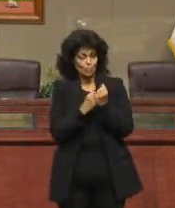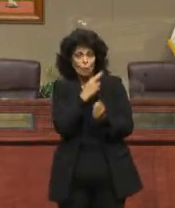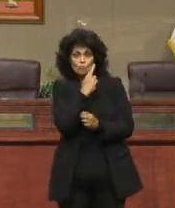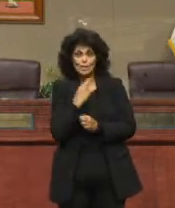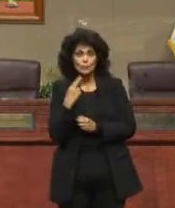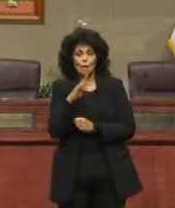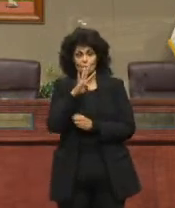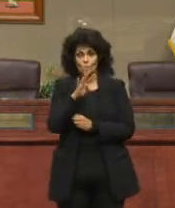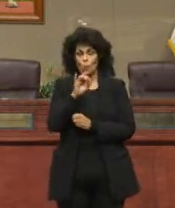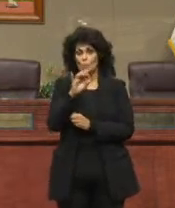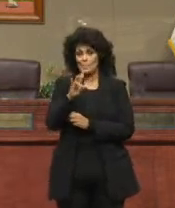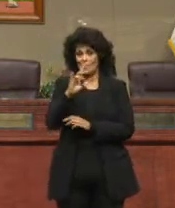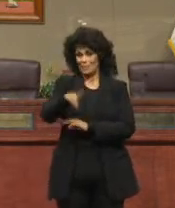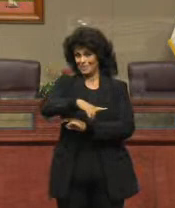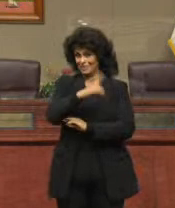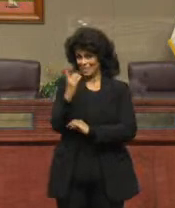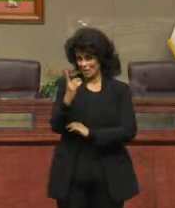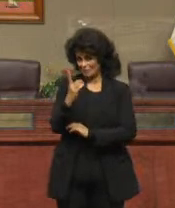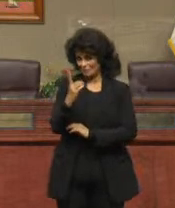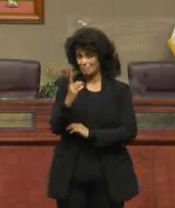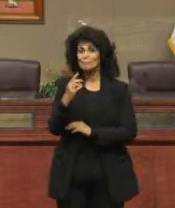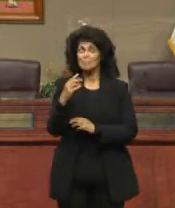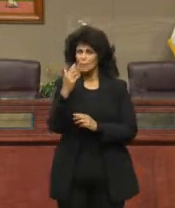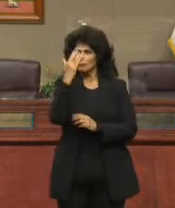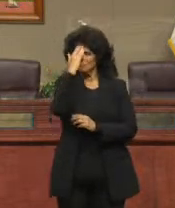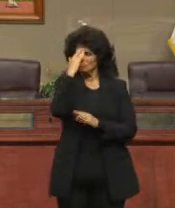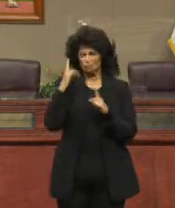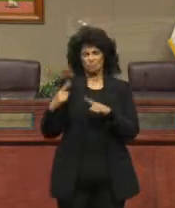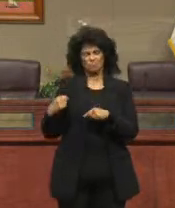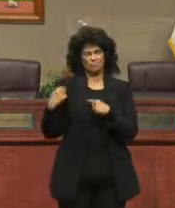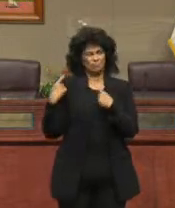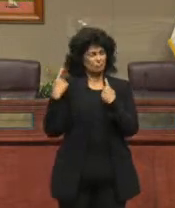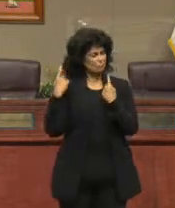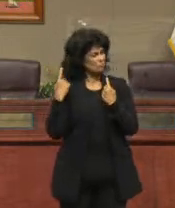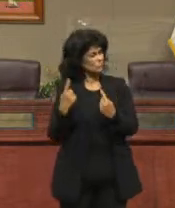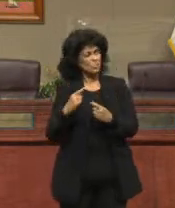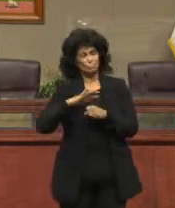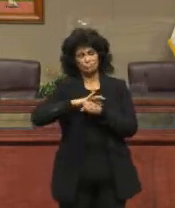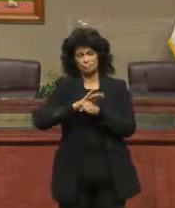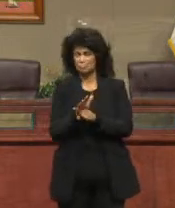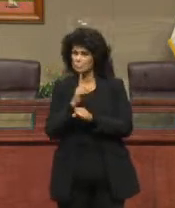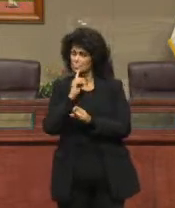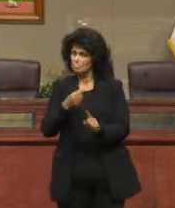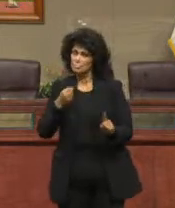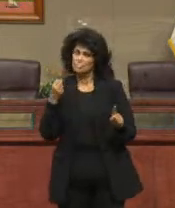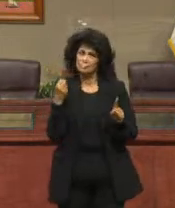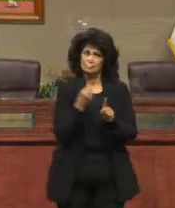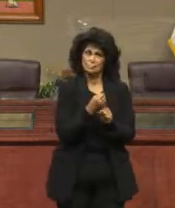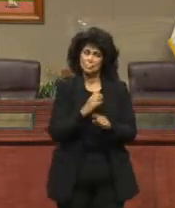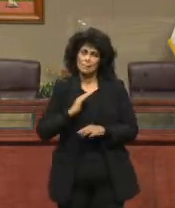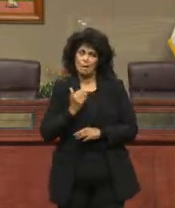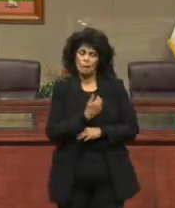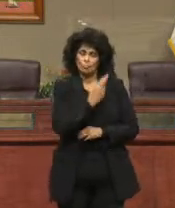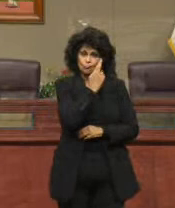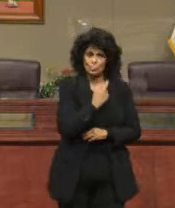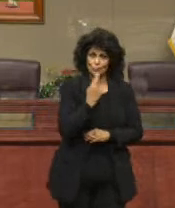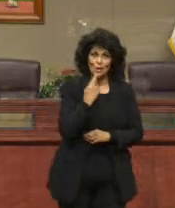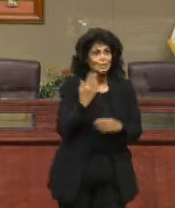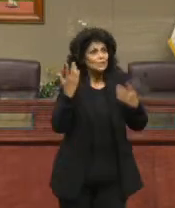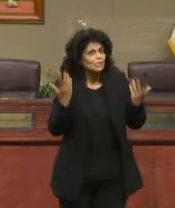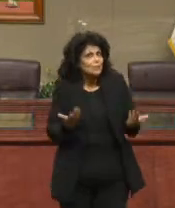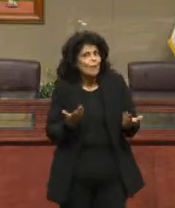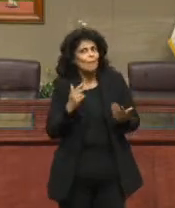pandemic certainly has wreaked havoc with our restaurant industry, and 407 Day is an easy way to